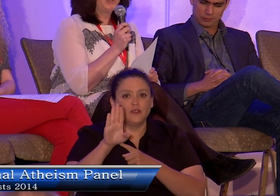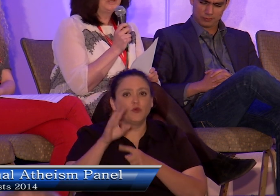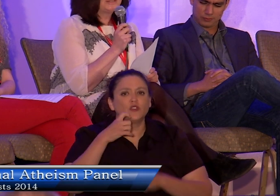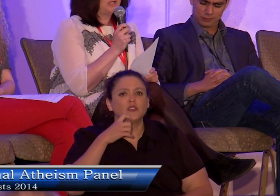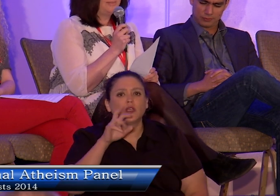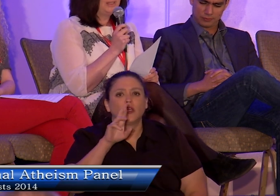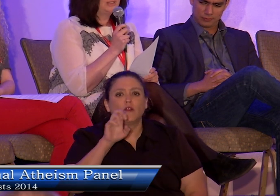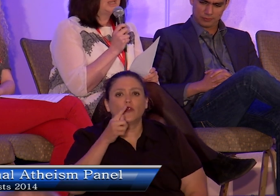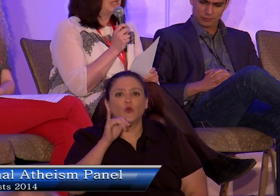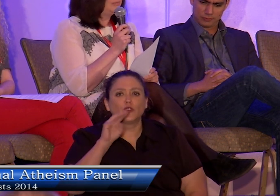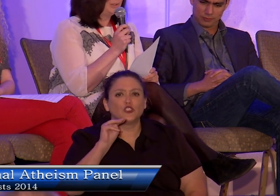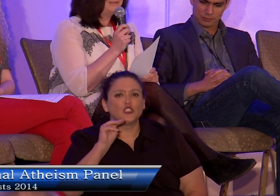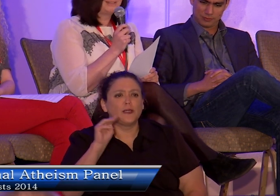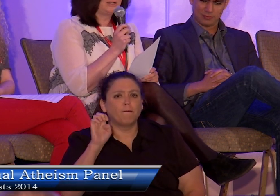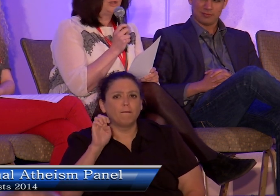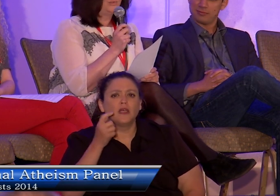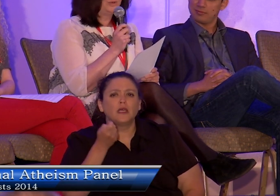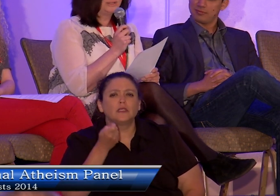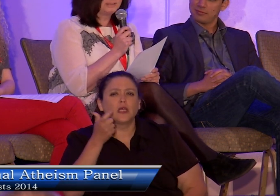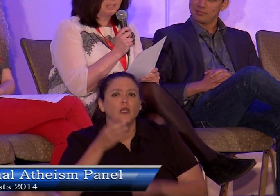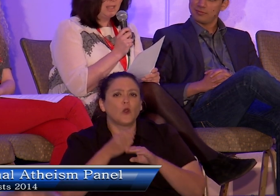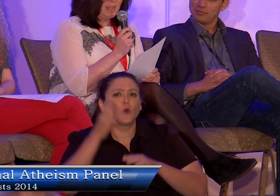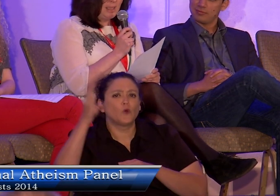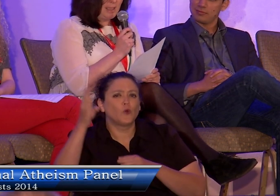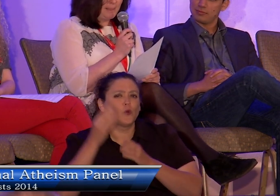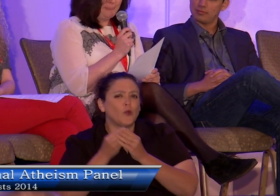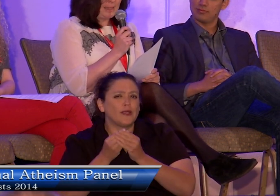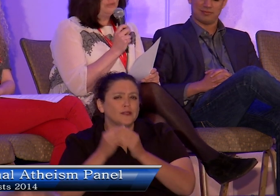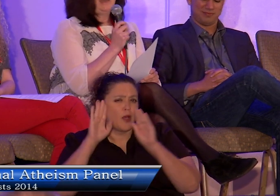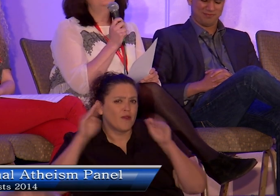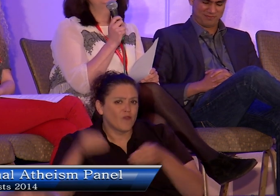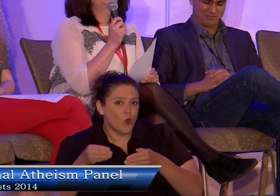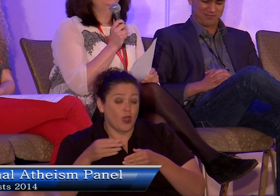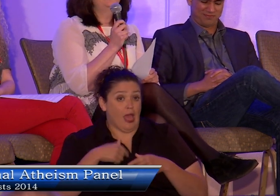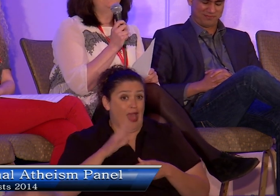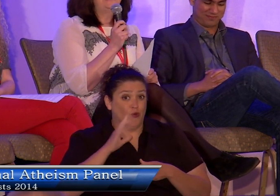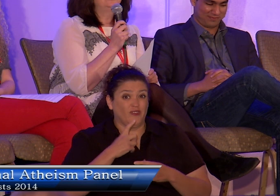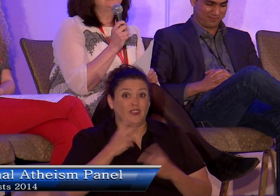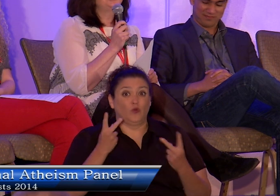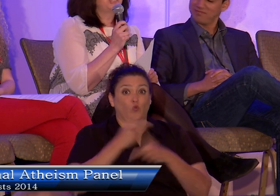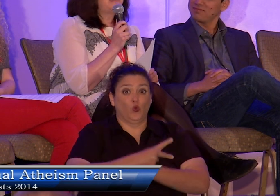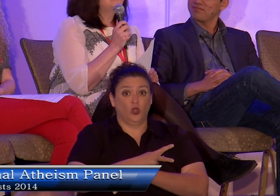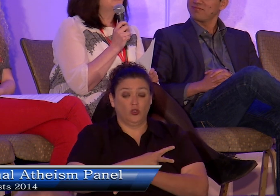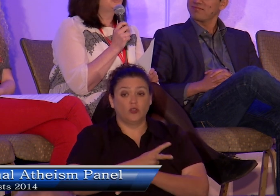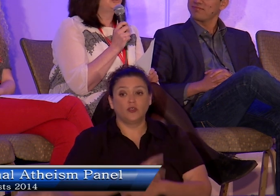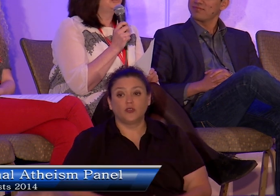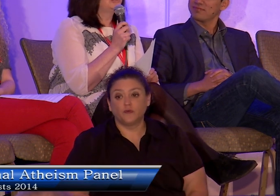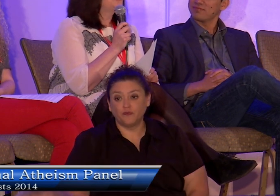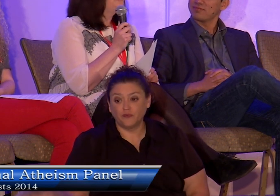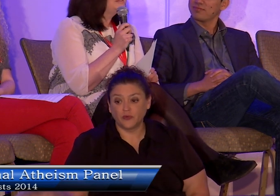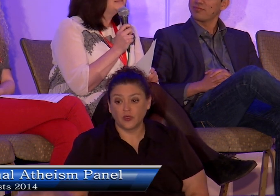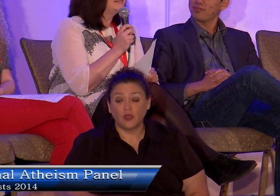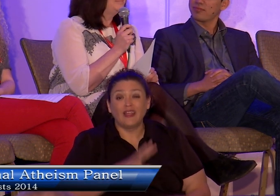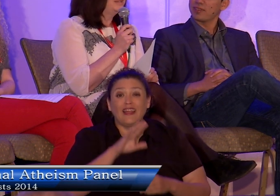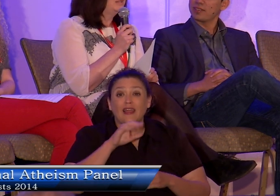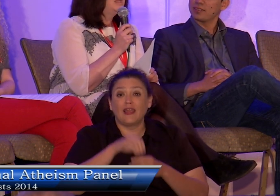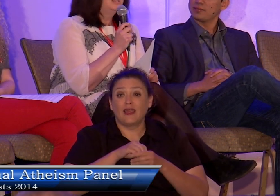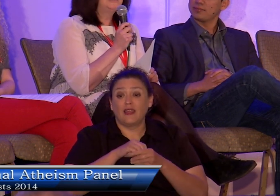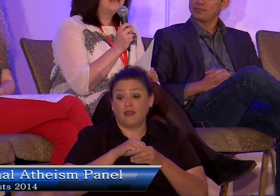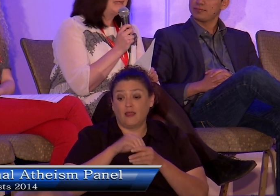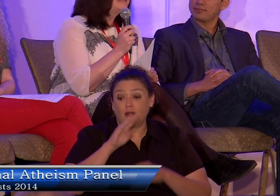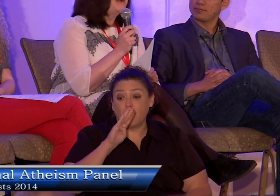little too Islamic. I would have said a lot worse. And you have two Bangladeshi high school students who've recently